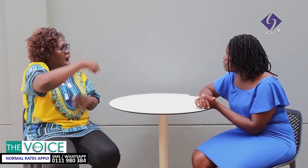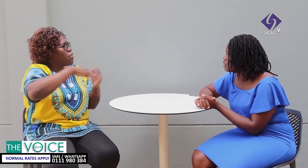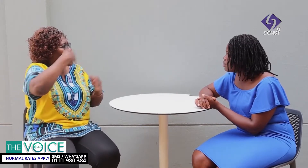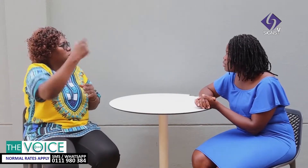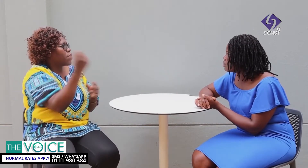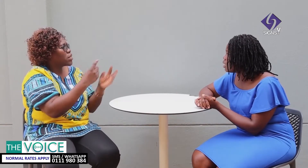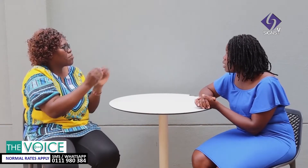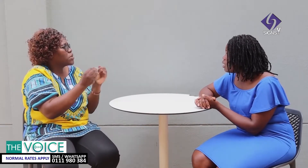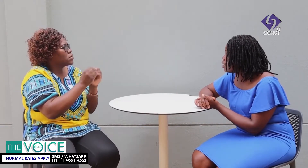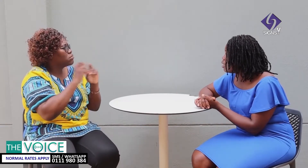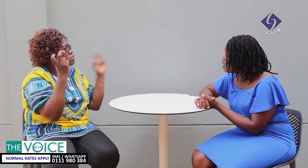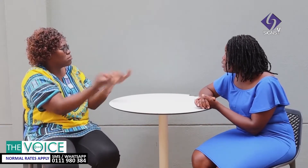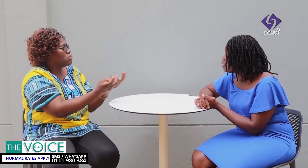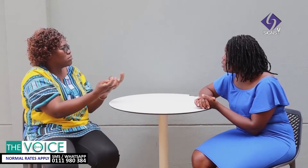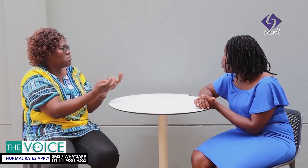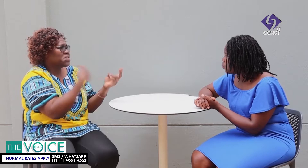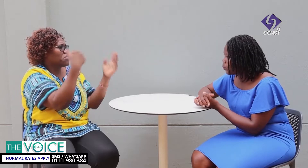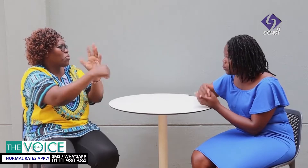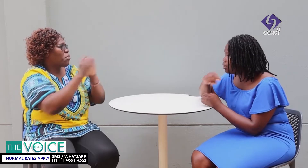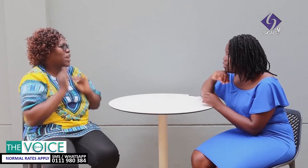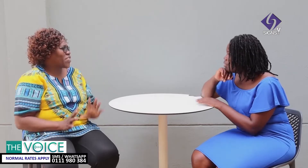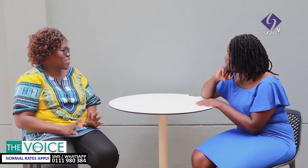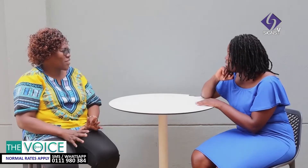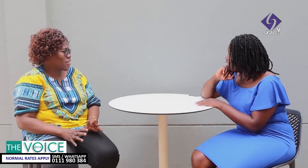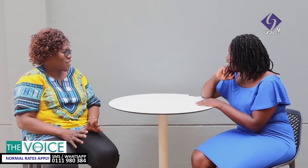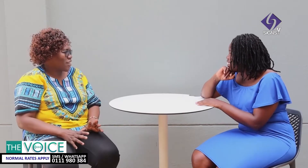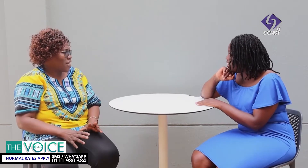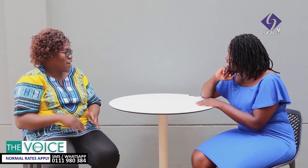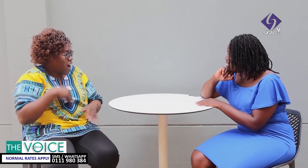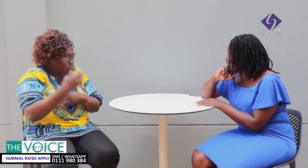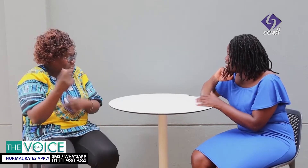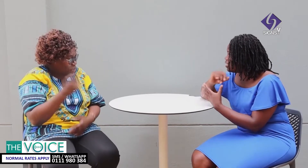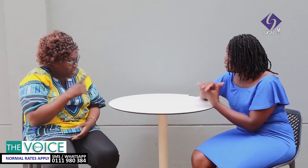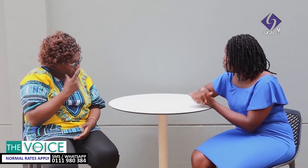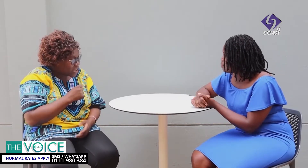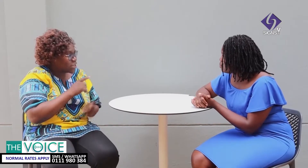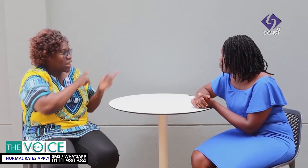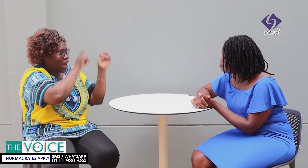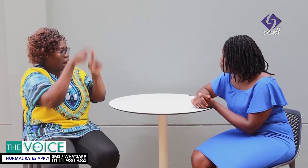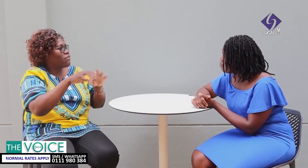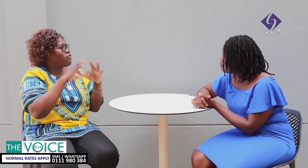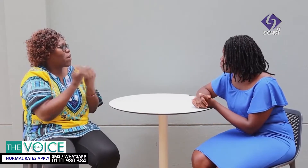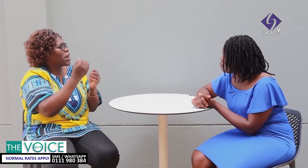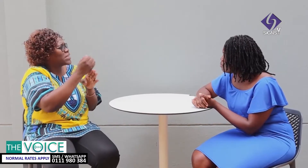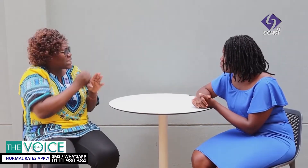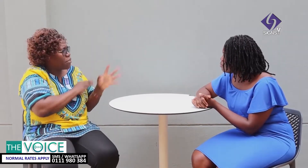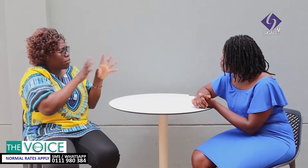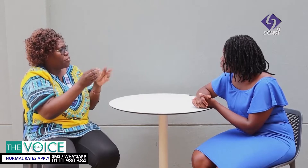with him well. My mother did not have a problem with me being deaf or me signing. But